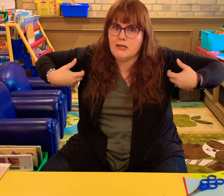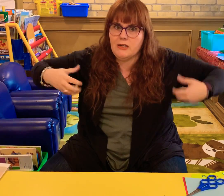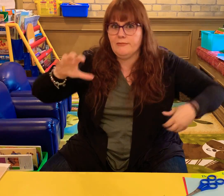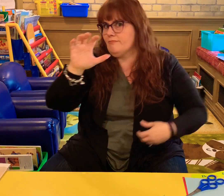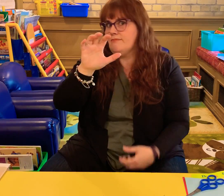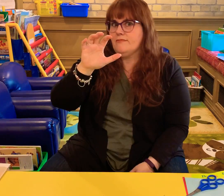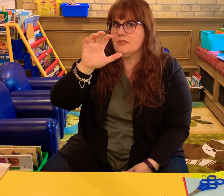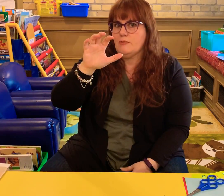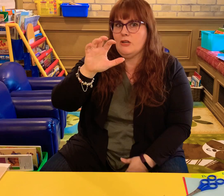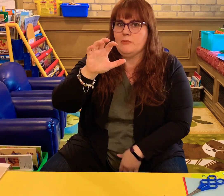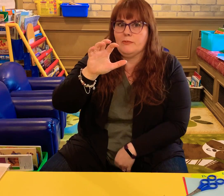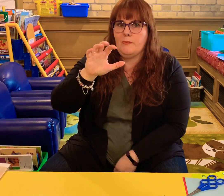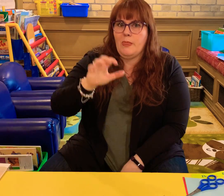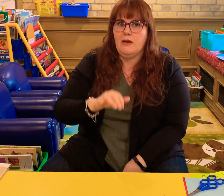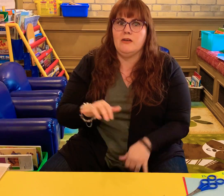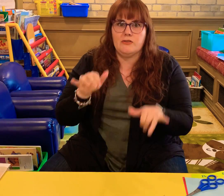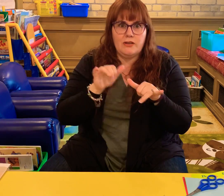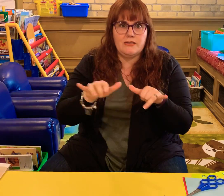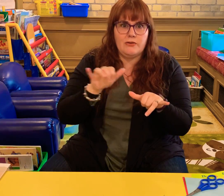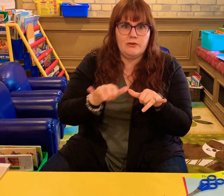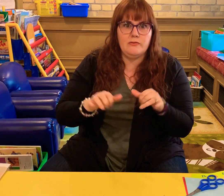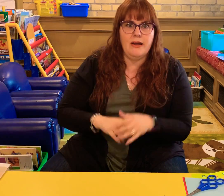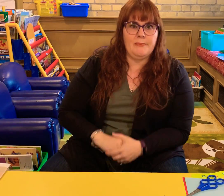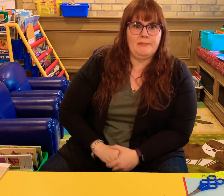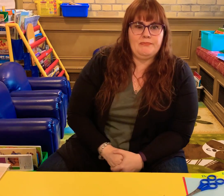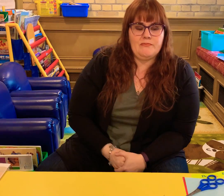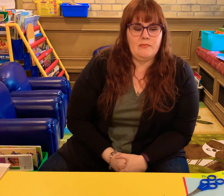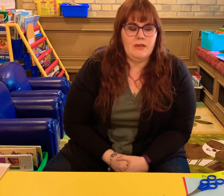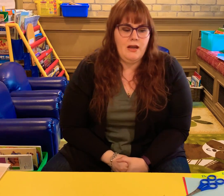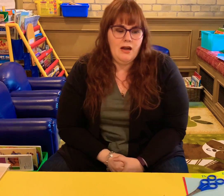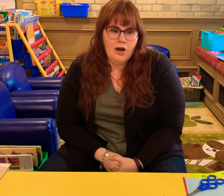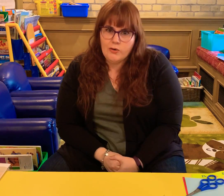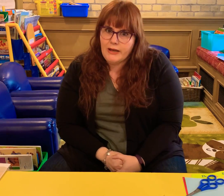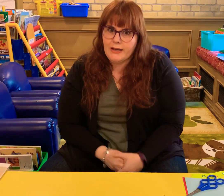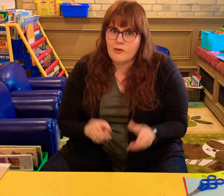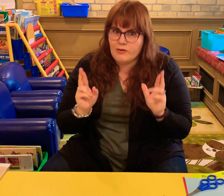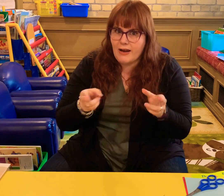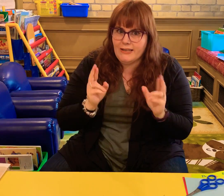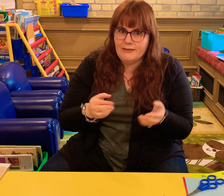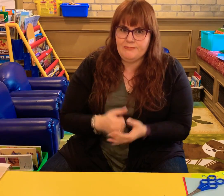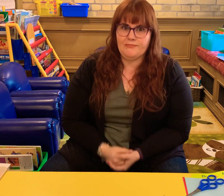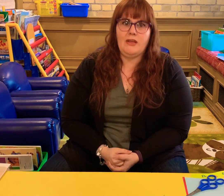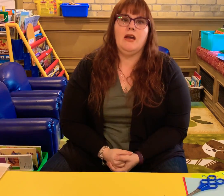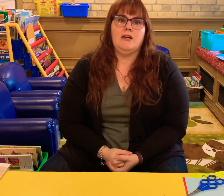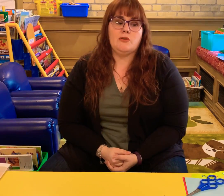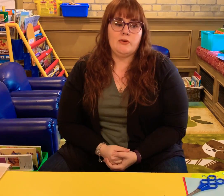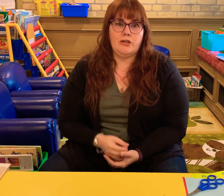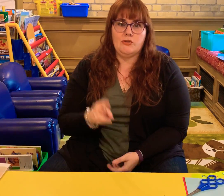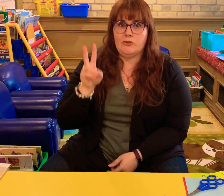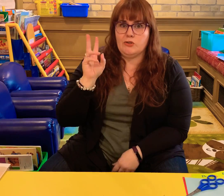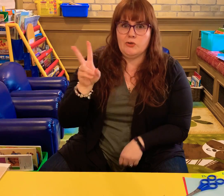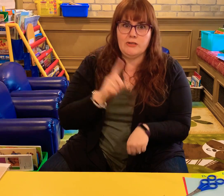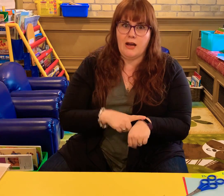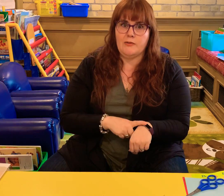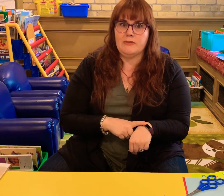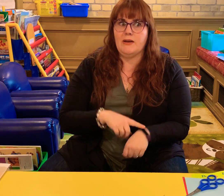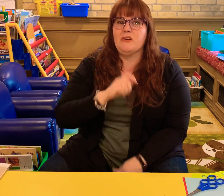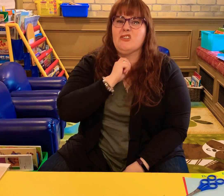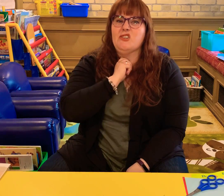same shape so that's how they're a rhyme okay are we ready so we're going to do it two times and we're going to turn our